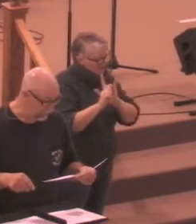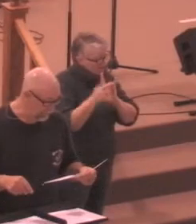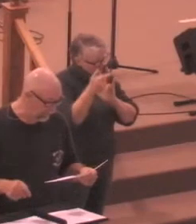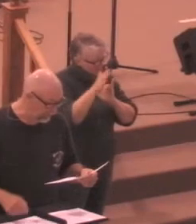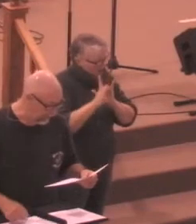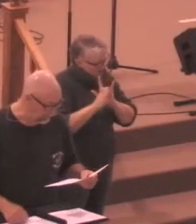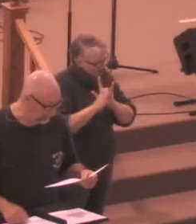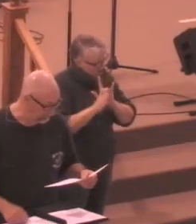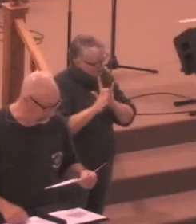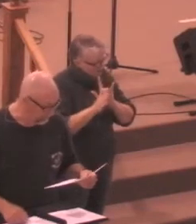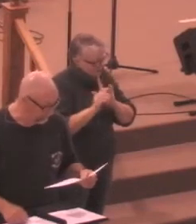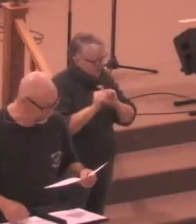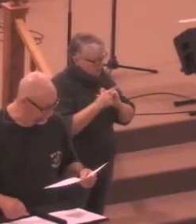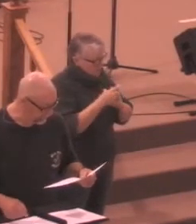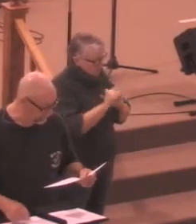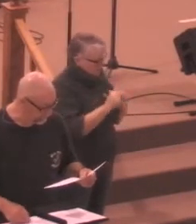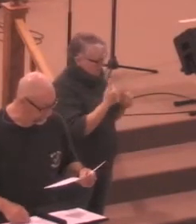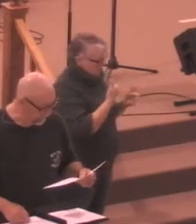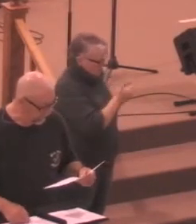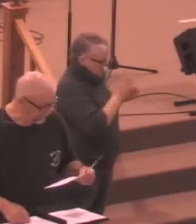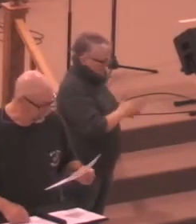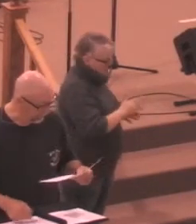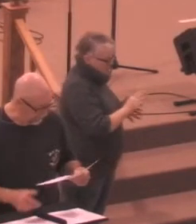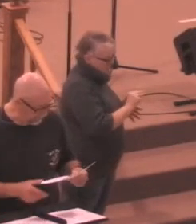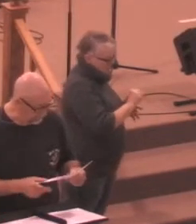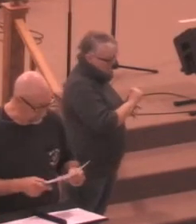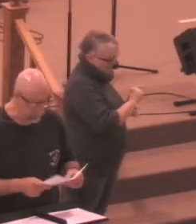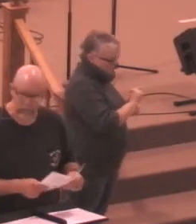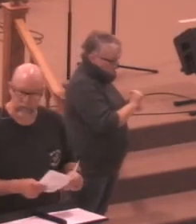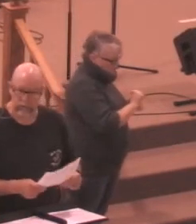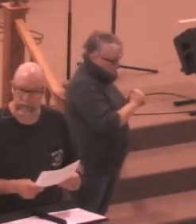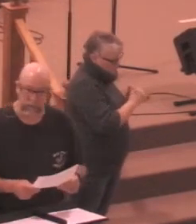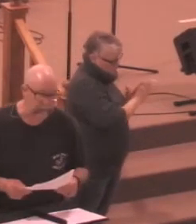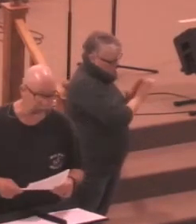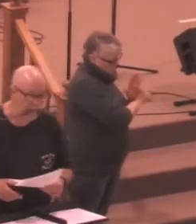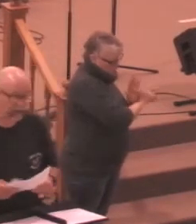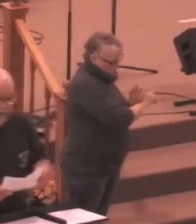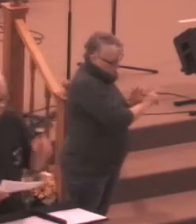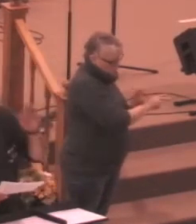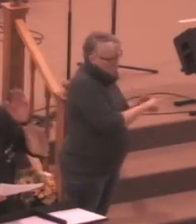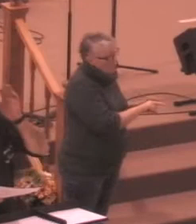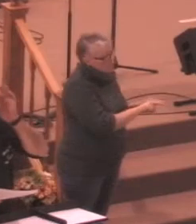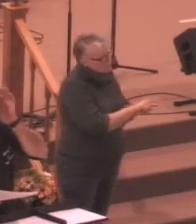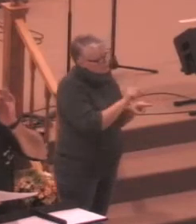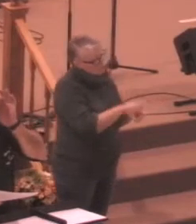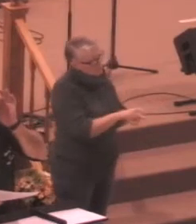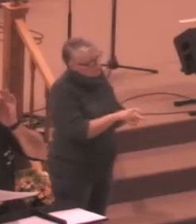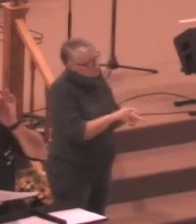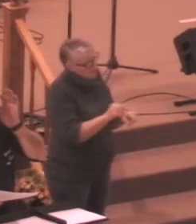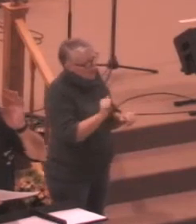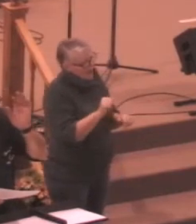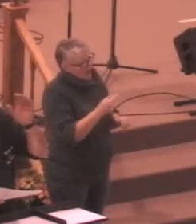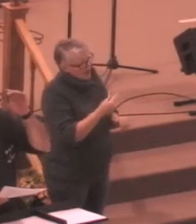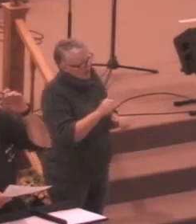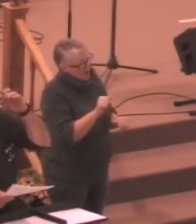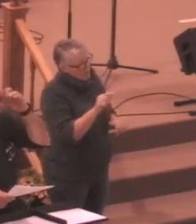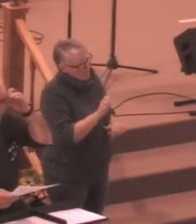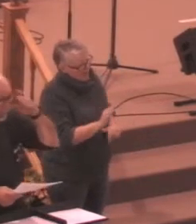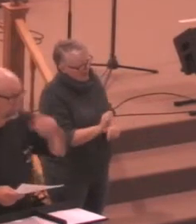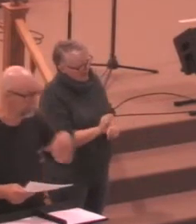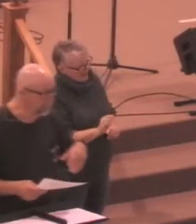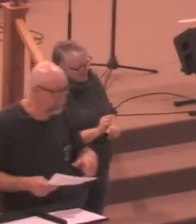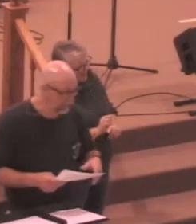to agape our neighbor, Matthew 22. And we're even supposed to agape our... Ooh, you're getting